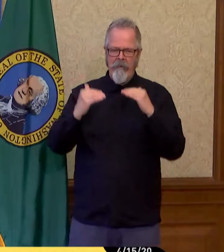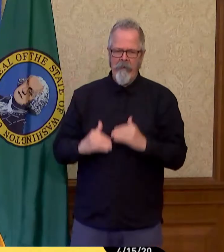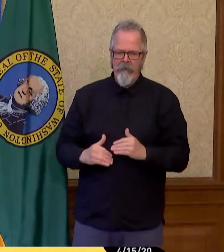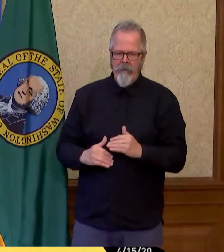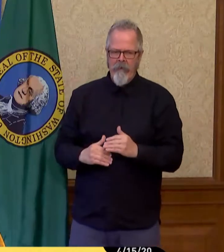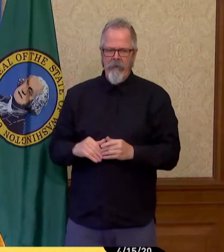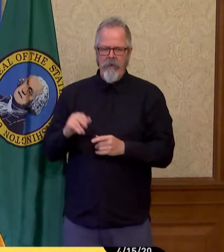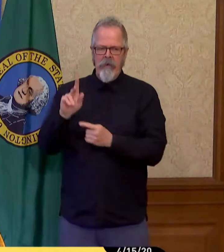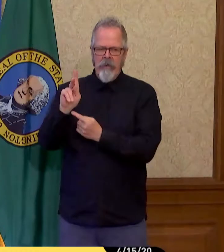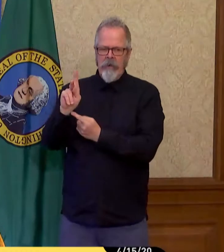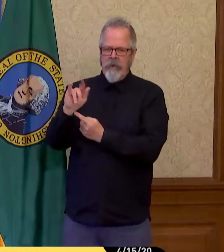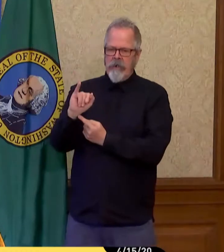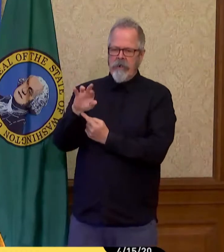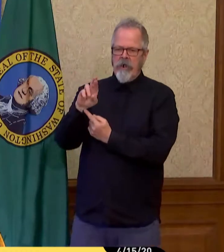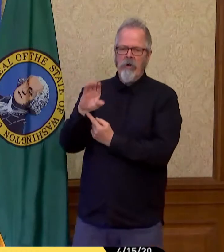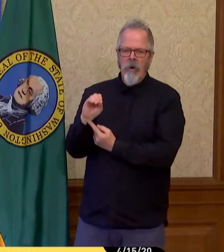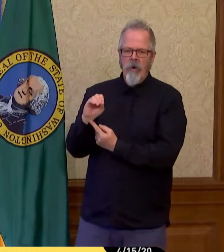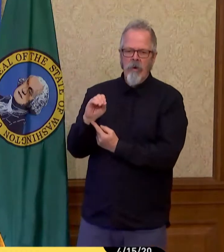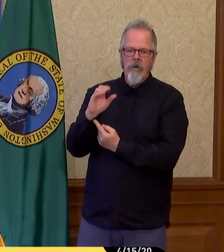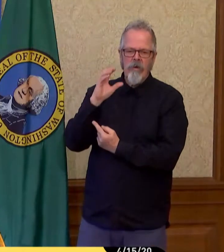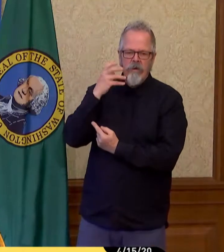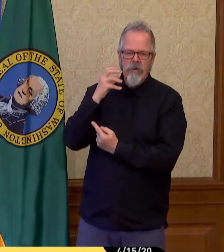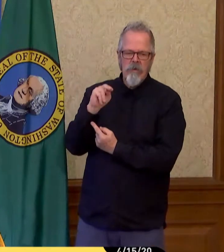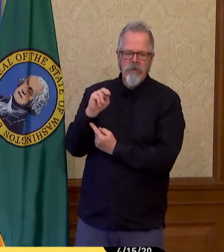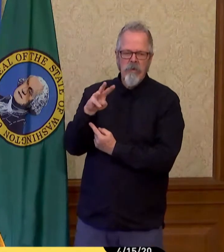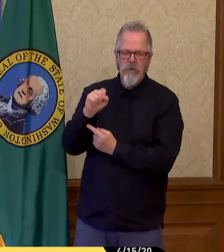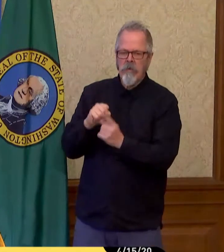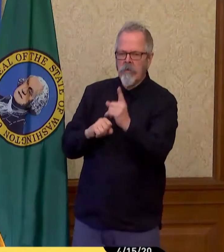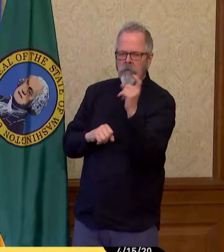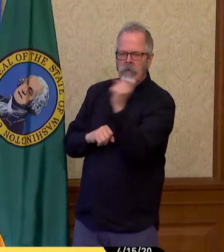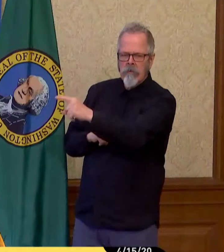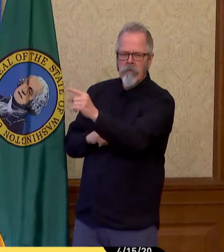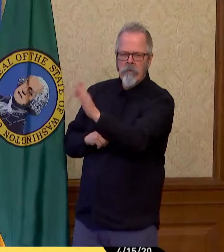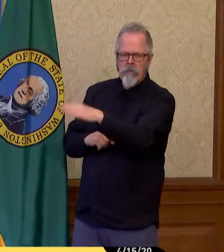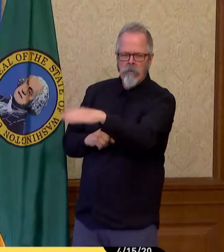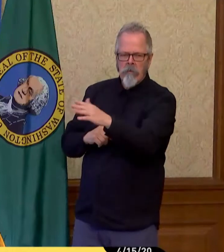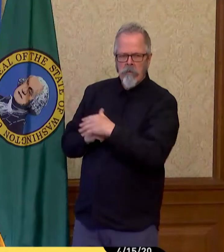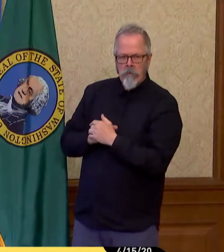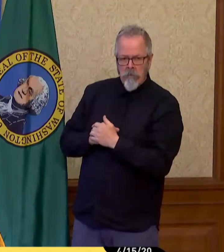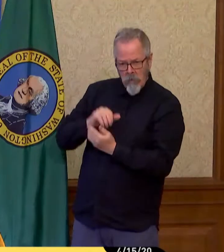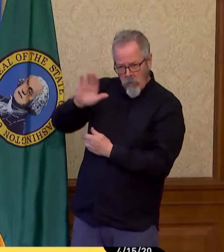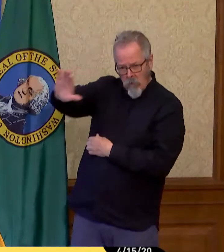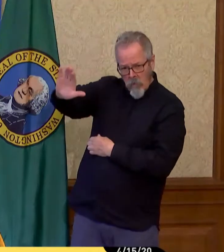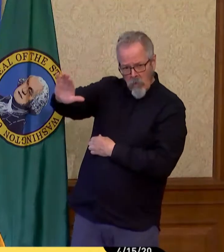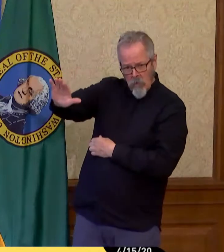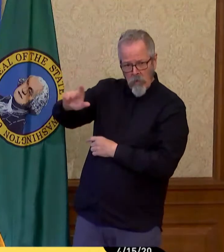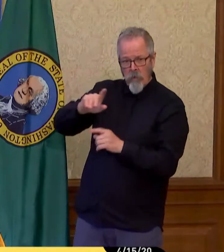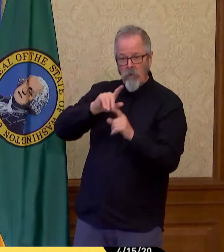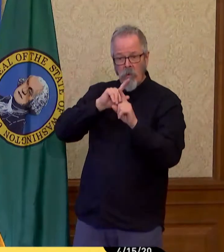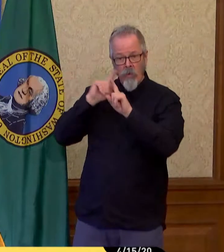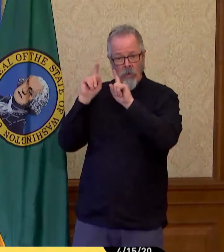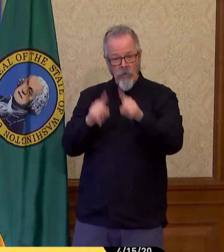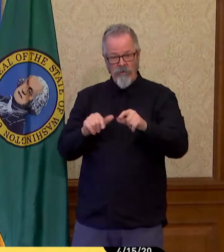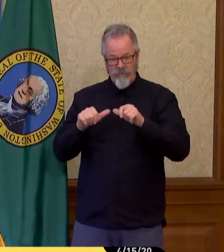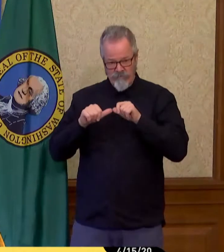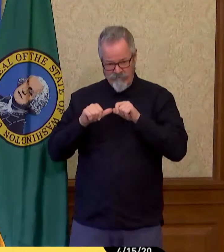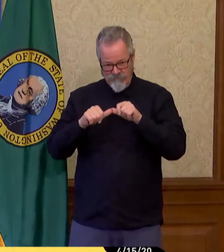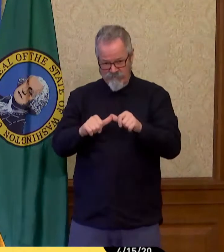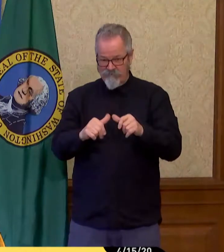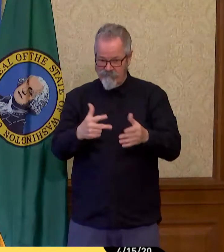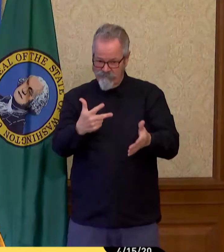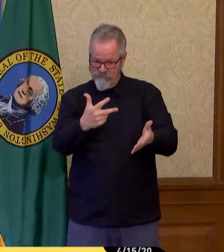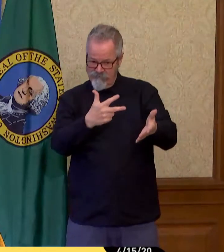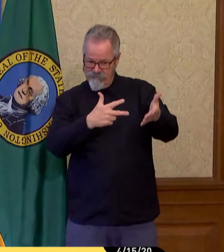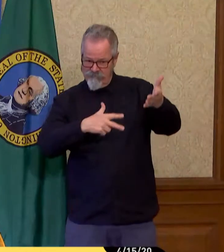think that we would have necessary testing and contact tracing in place in time for you to lift the social